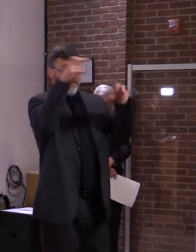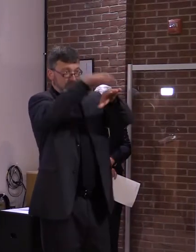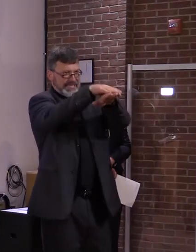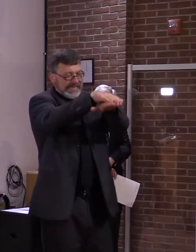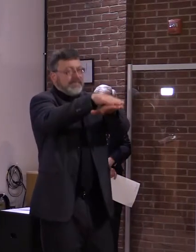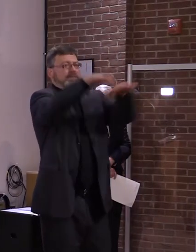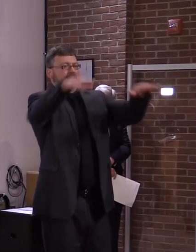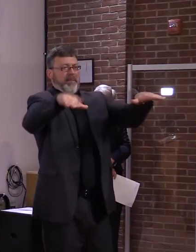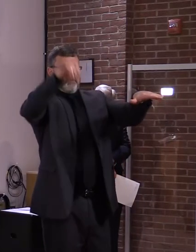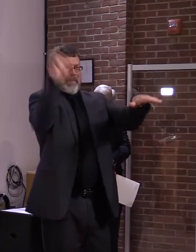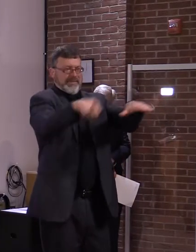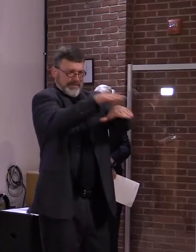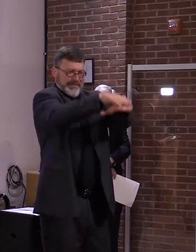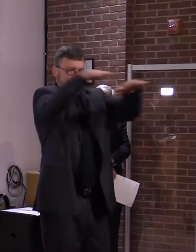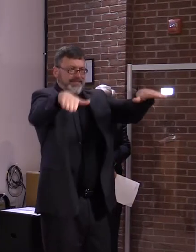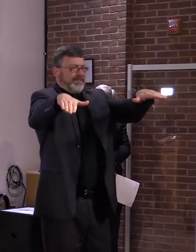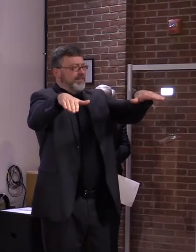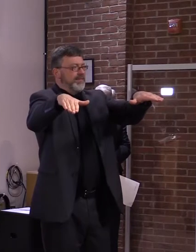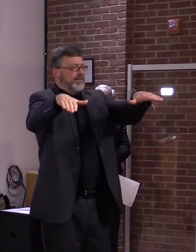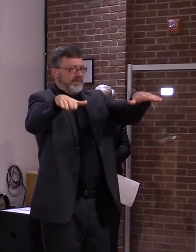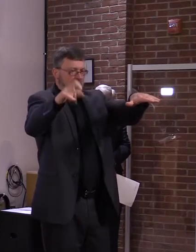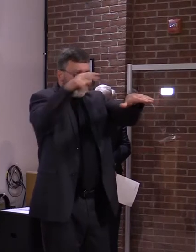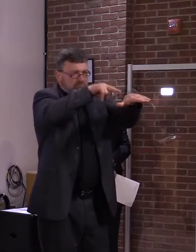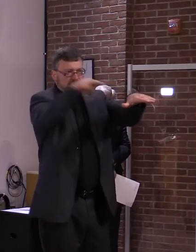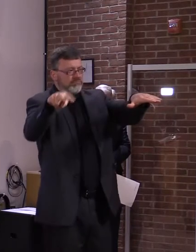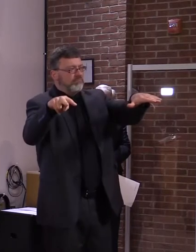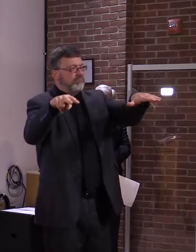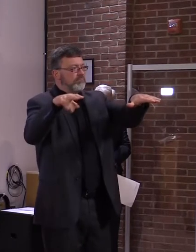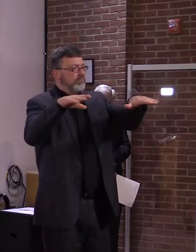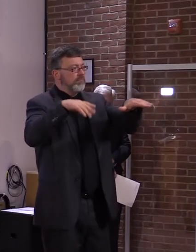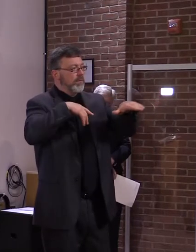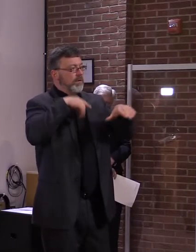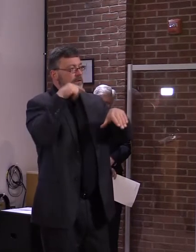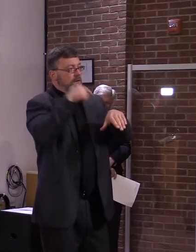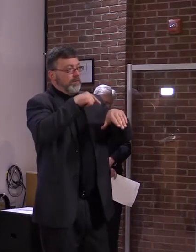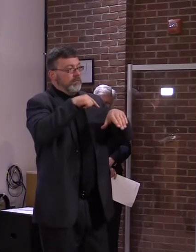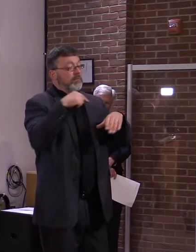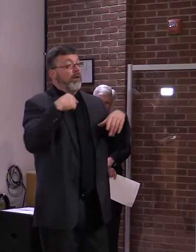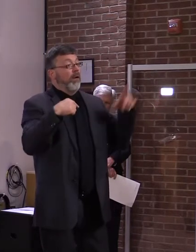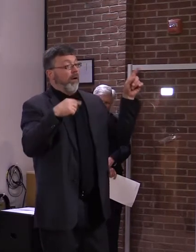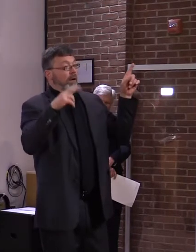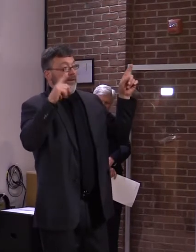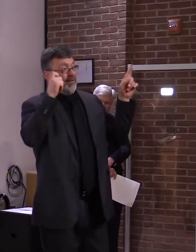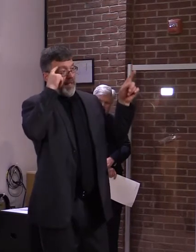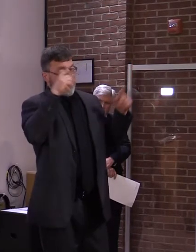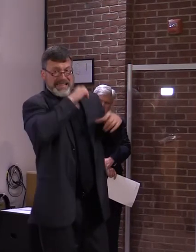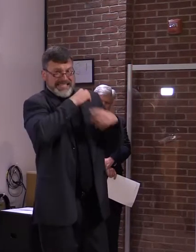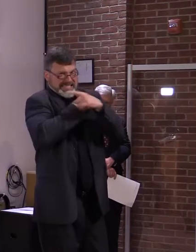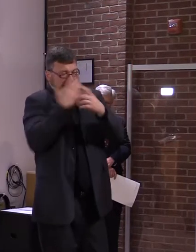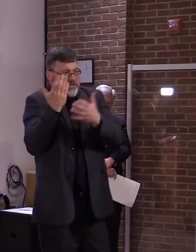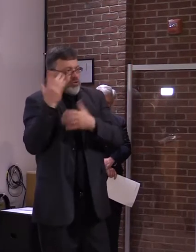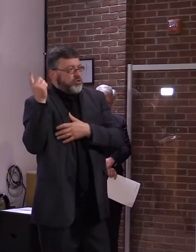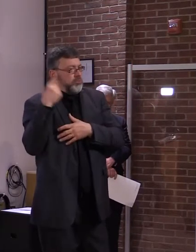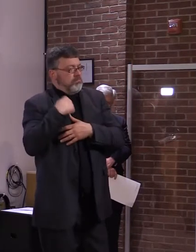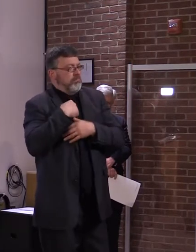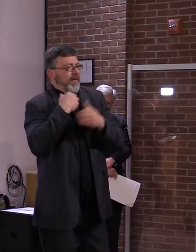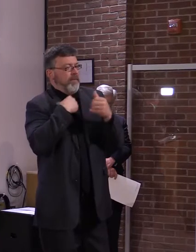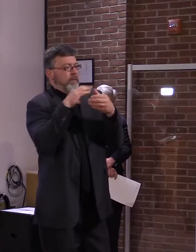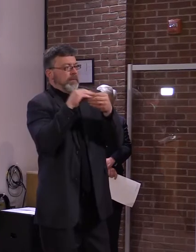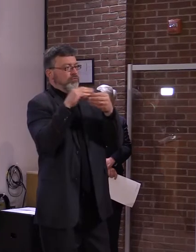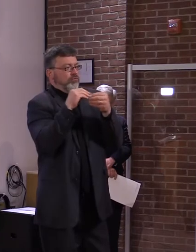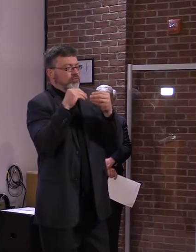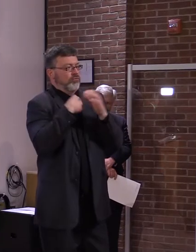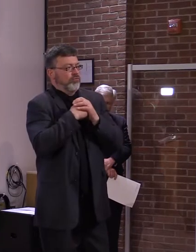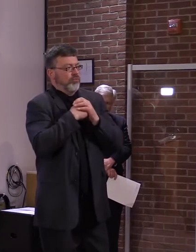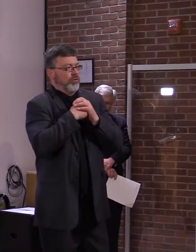the veto message for vetoing that bill in particular. I think it has, we have more work to do in that regard, and it had